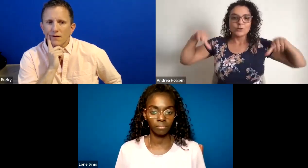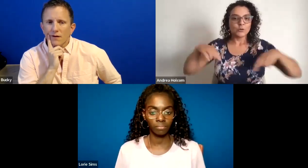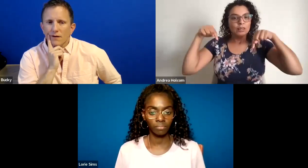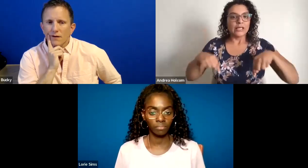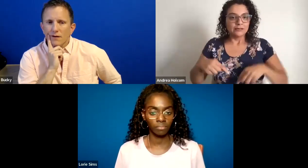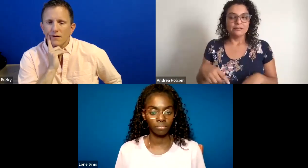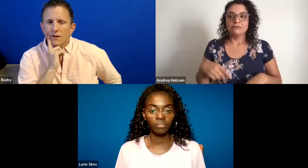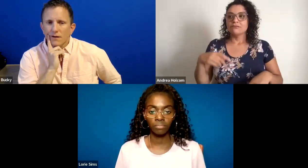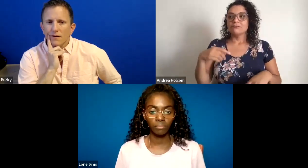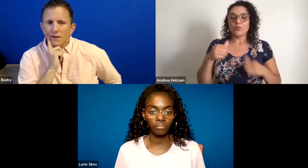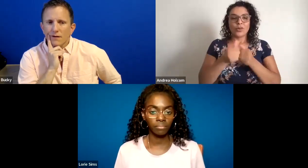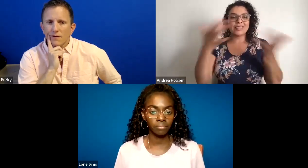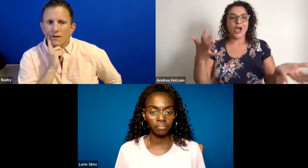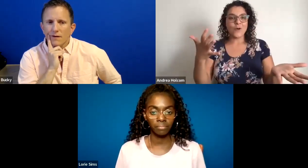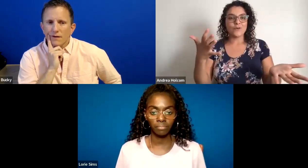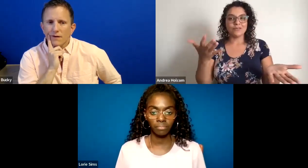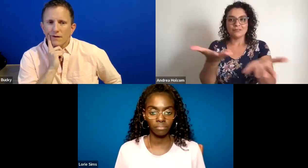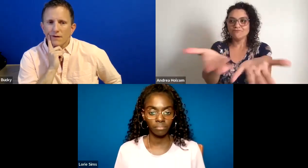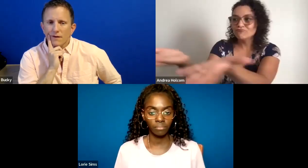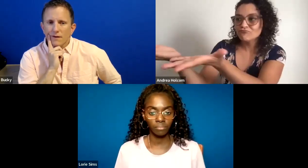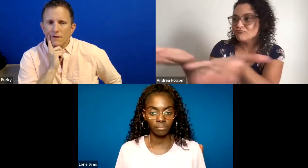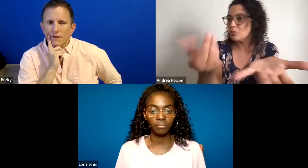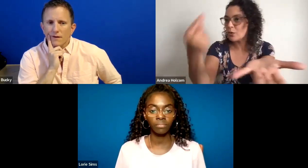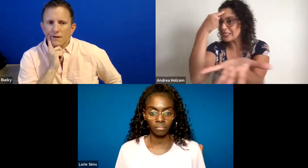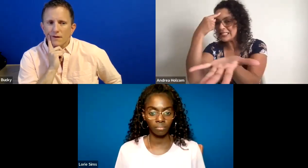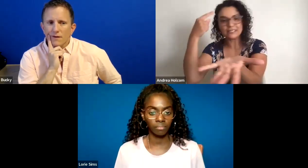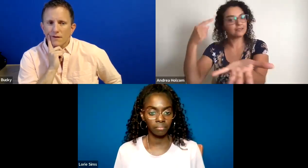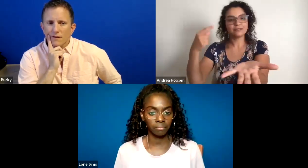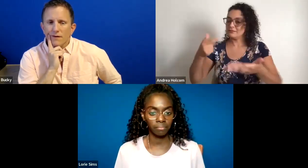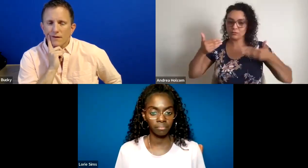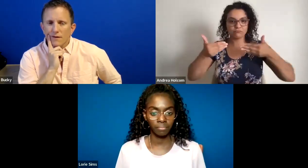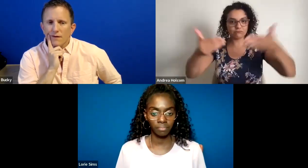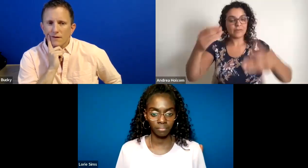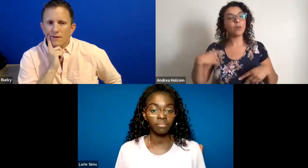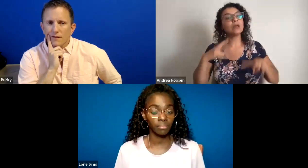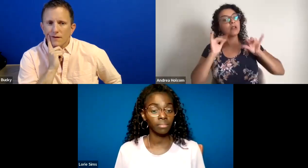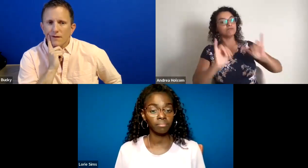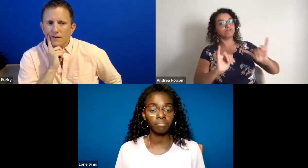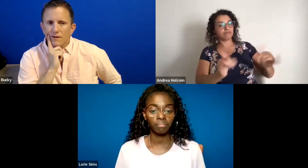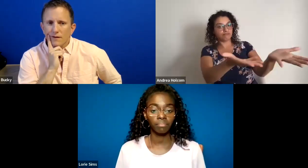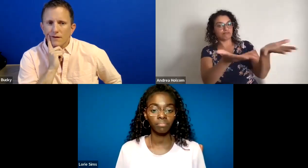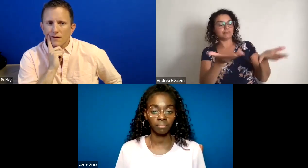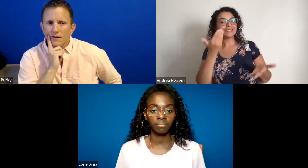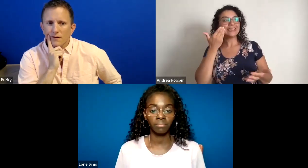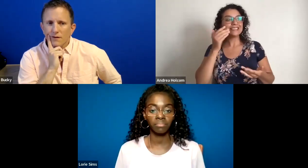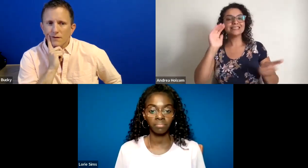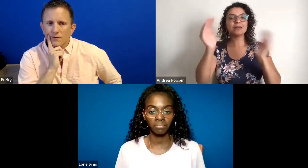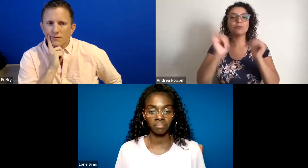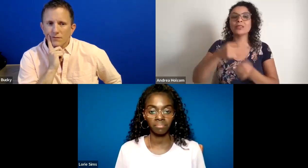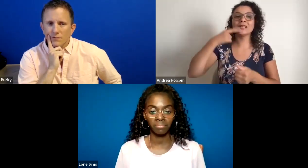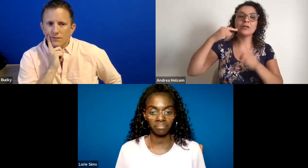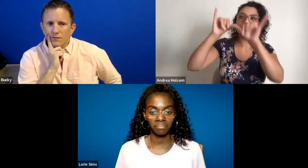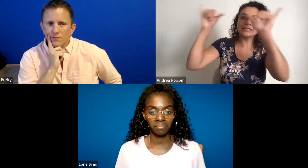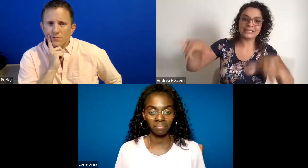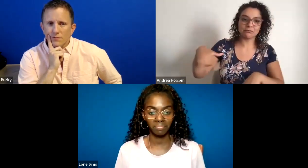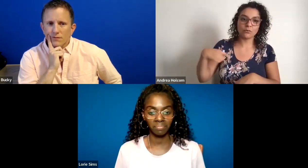the organization to take a stance on that, to say we support this. And can you really do that without asking for the thoughts of